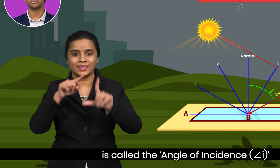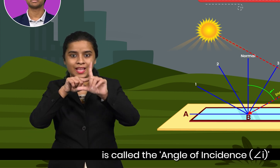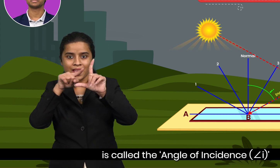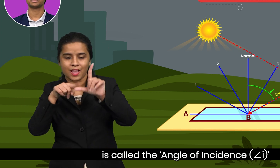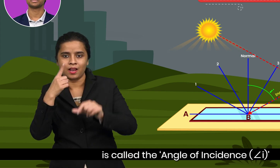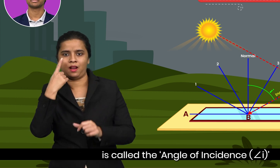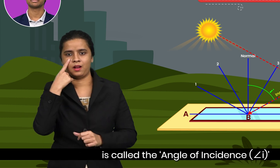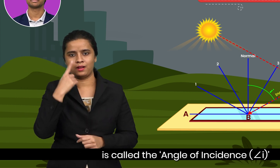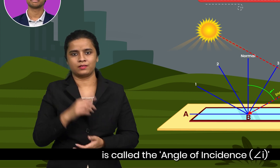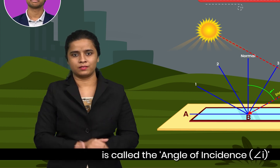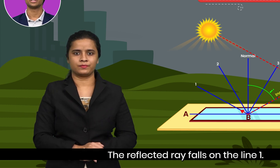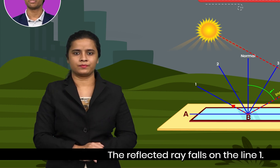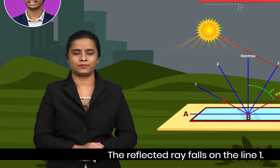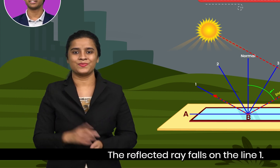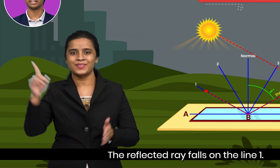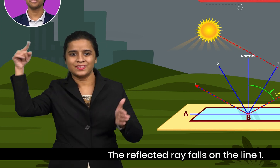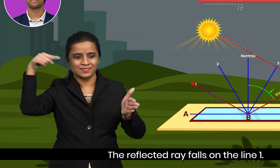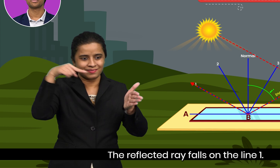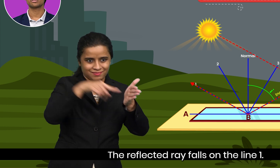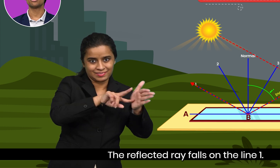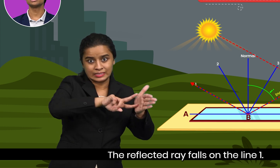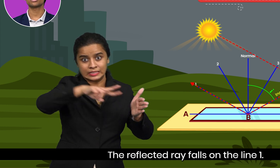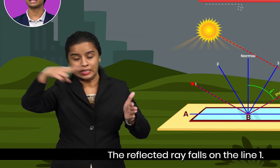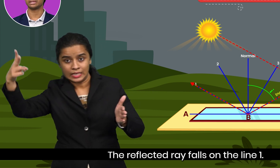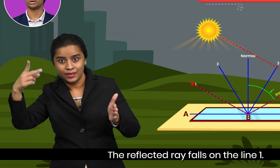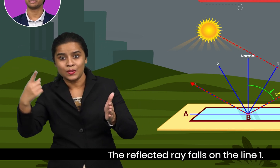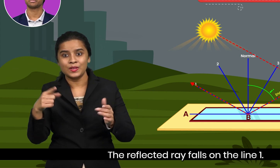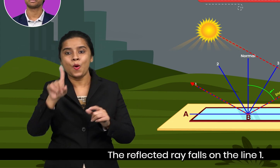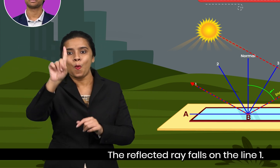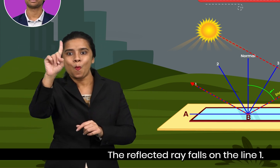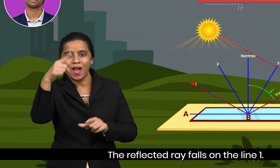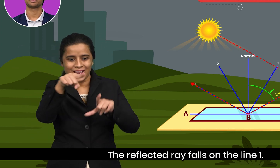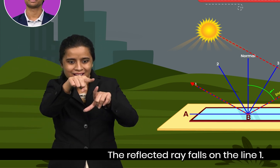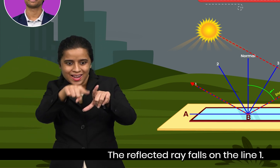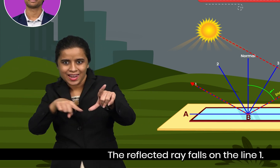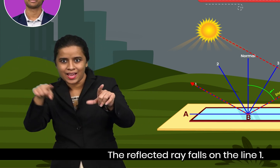Angle I. The reflected ray falls on the line 1.